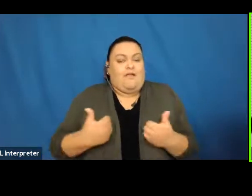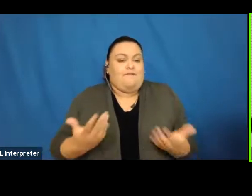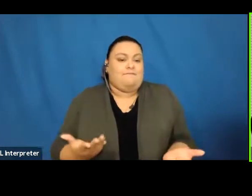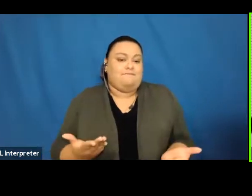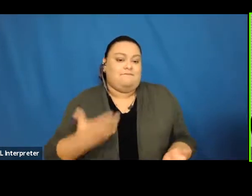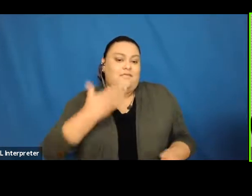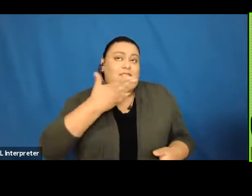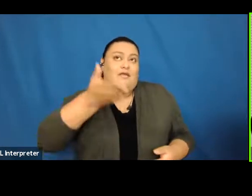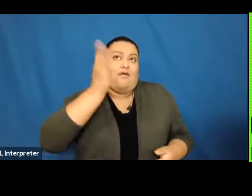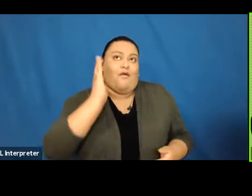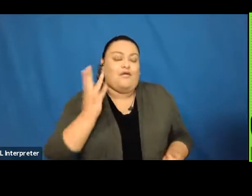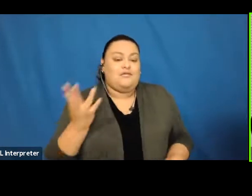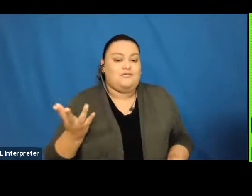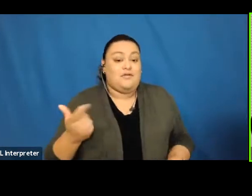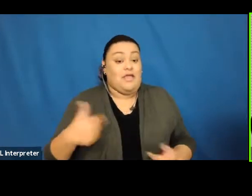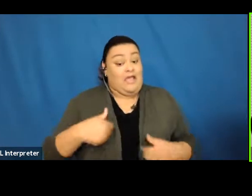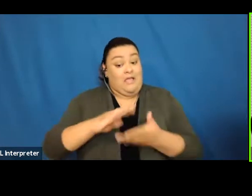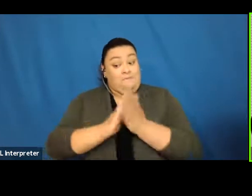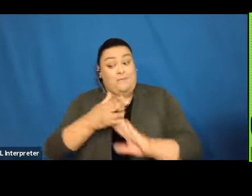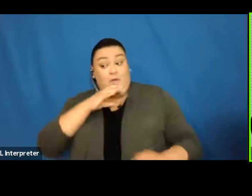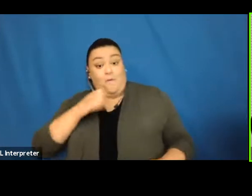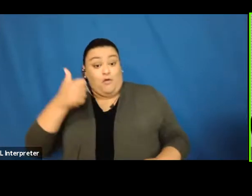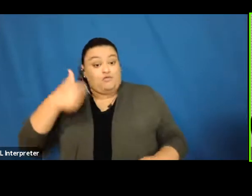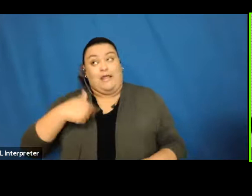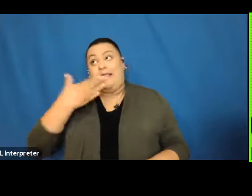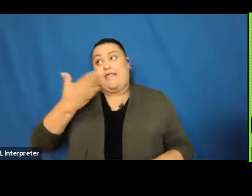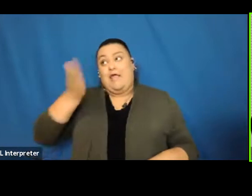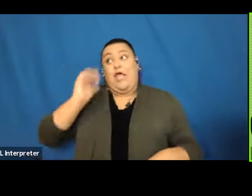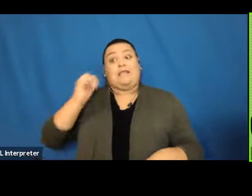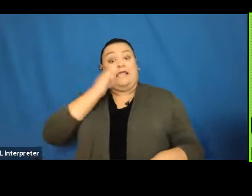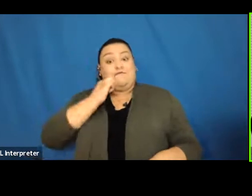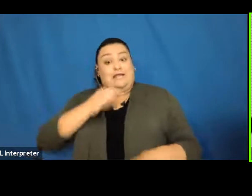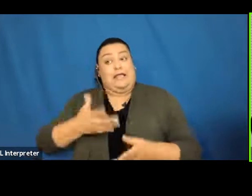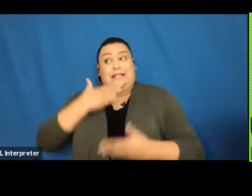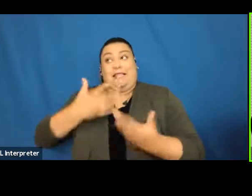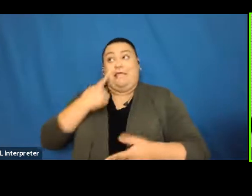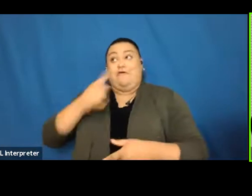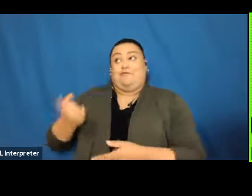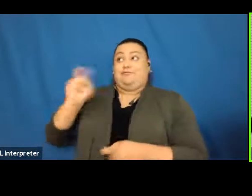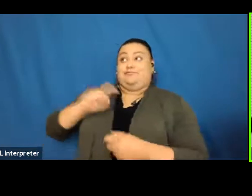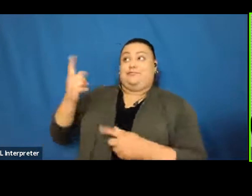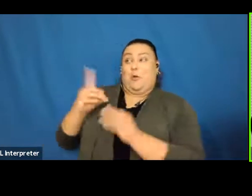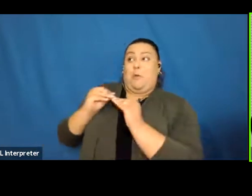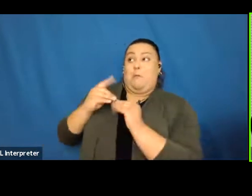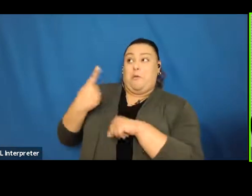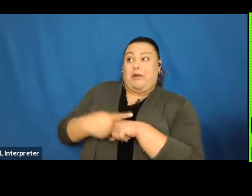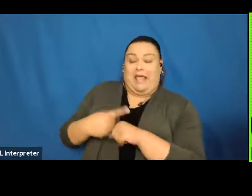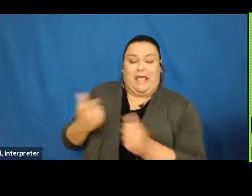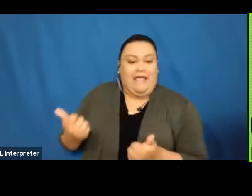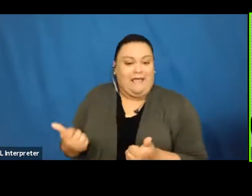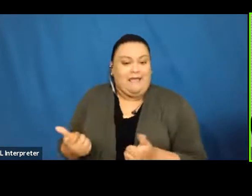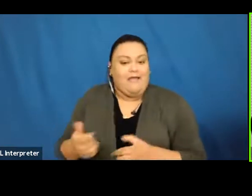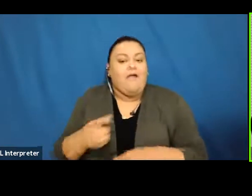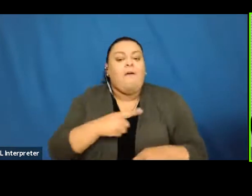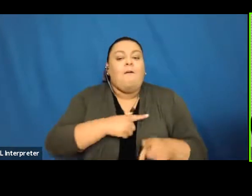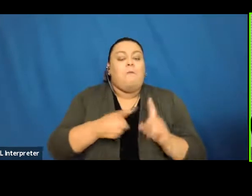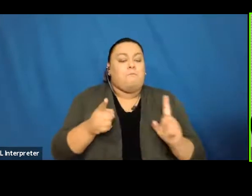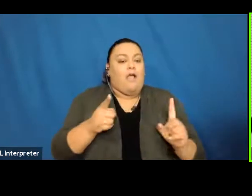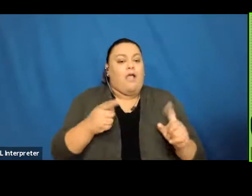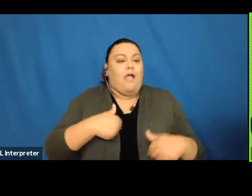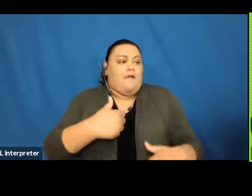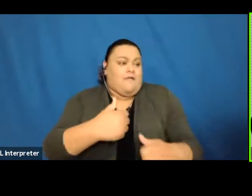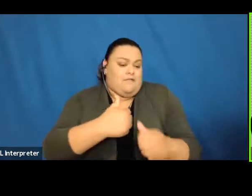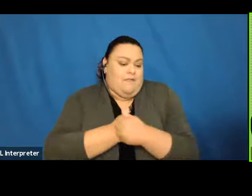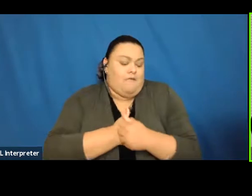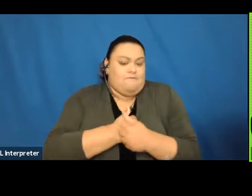in my case, as I get older, I thank God every day. Well, thank you for keeping me another day, And I love Mother